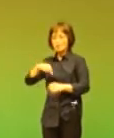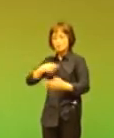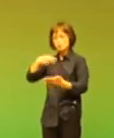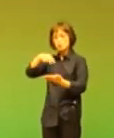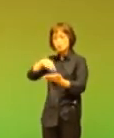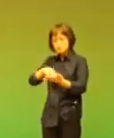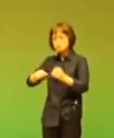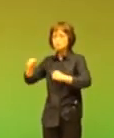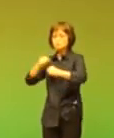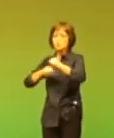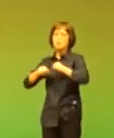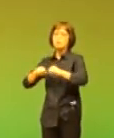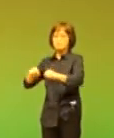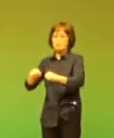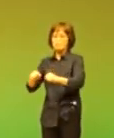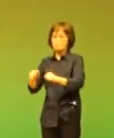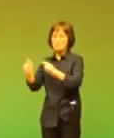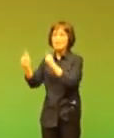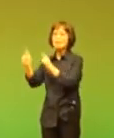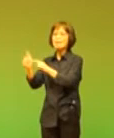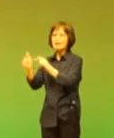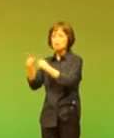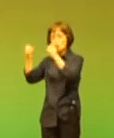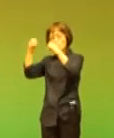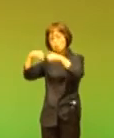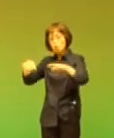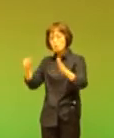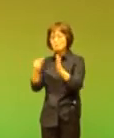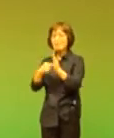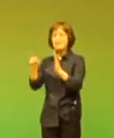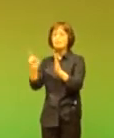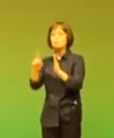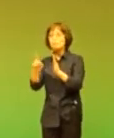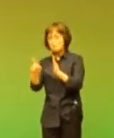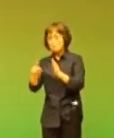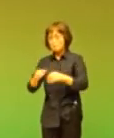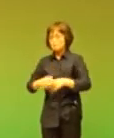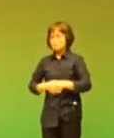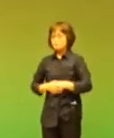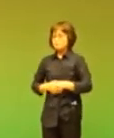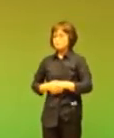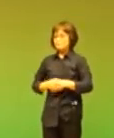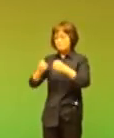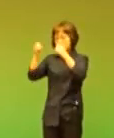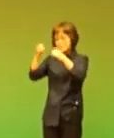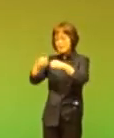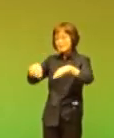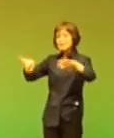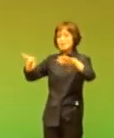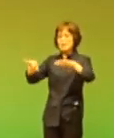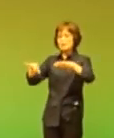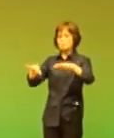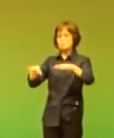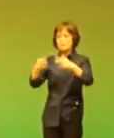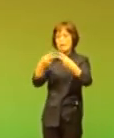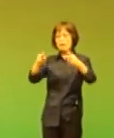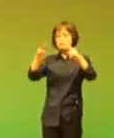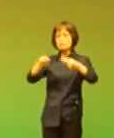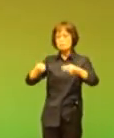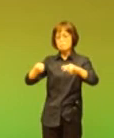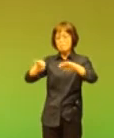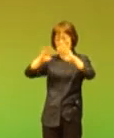to the bomb, and I quote, I did not move a muscle when I first heard that the atomic bomb had wiped